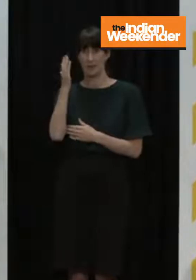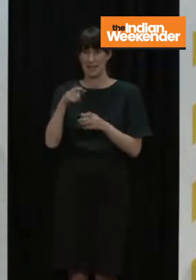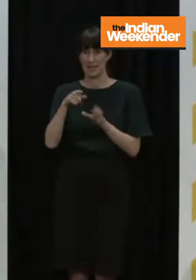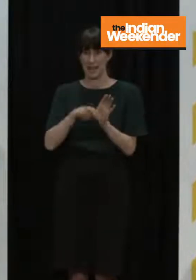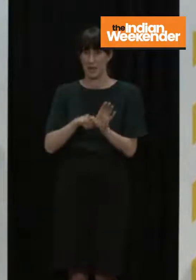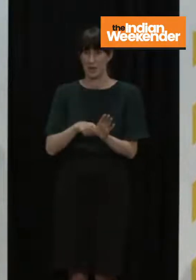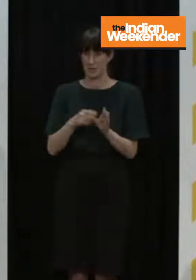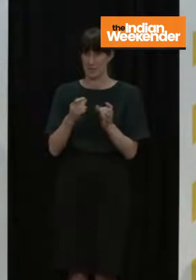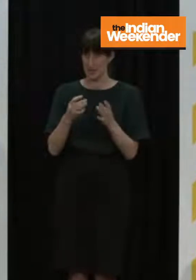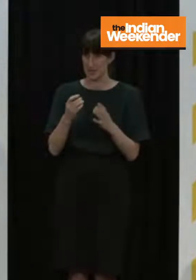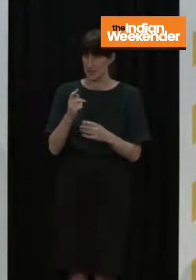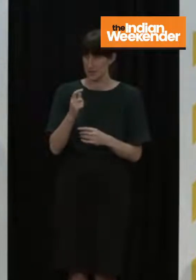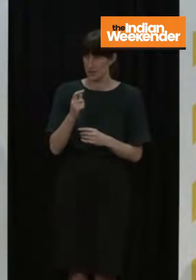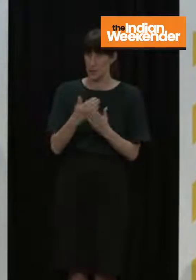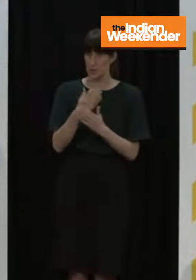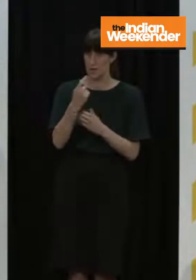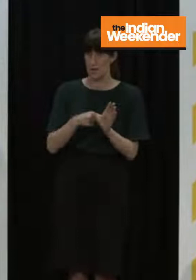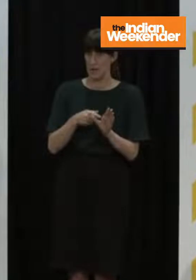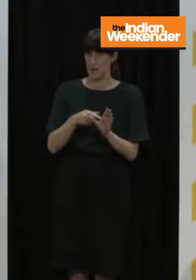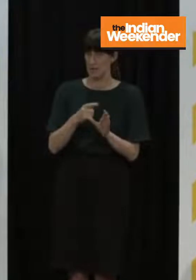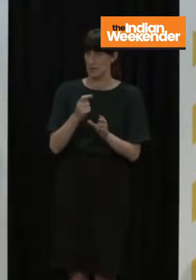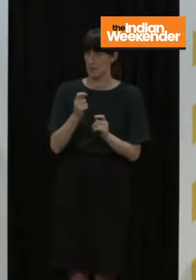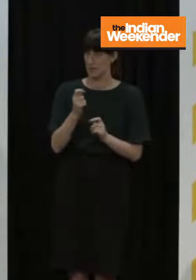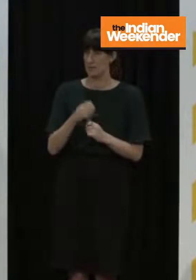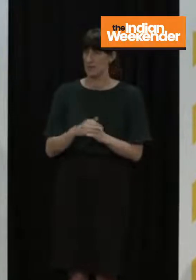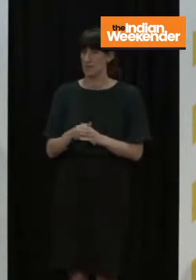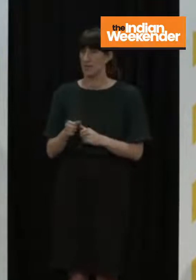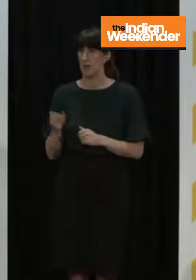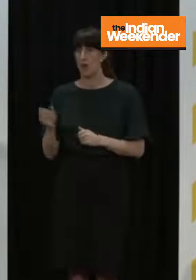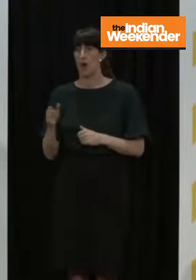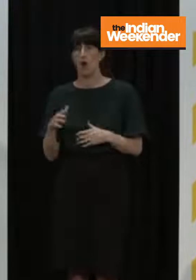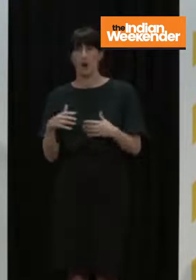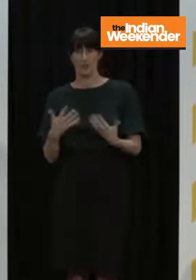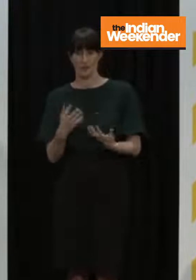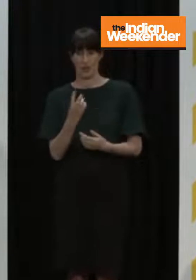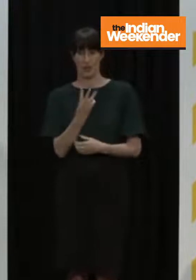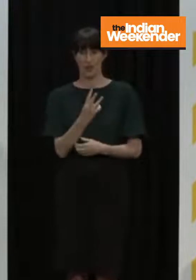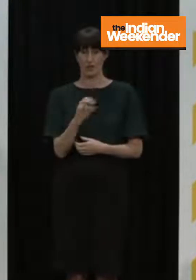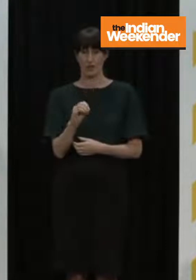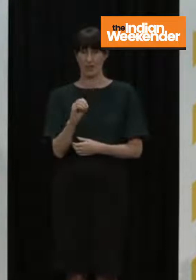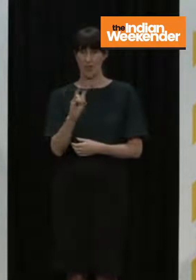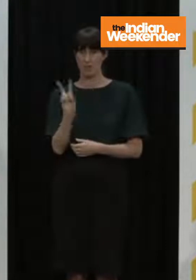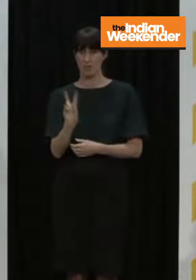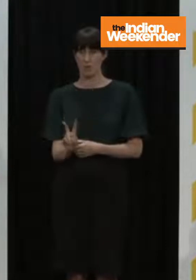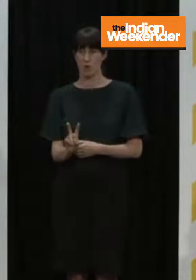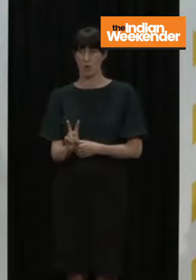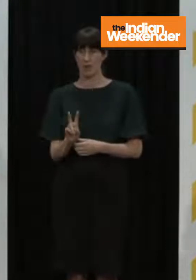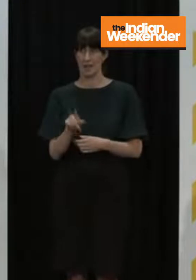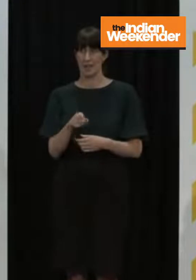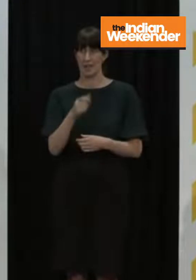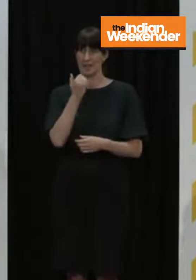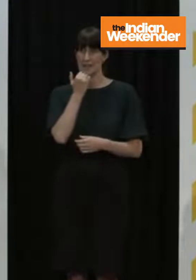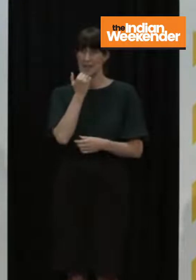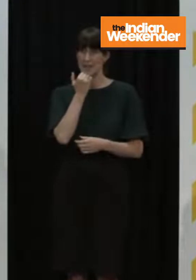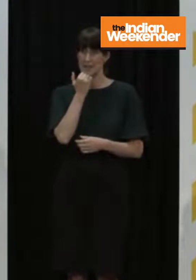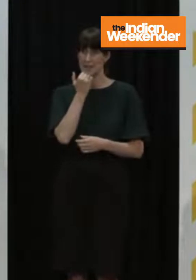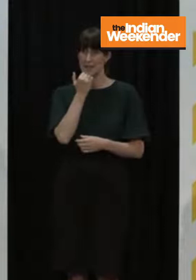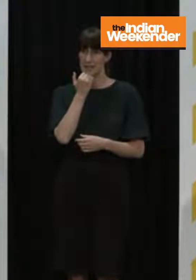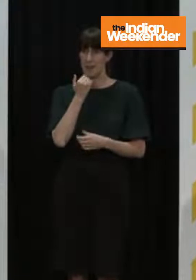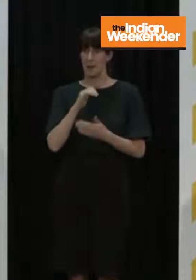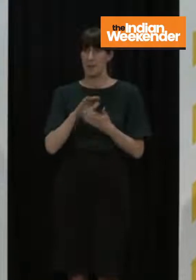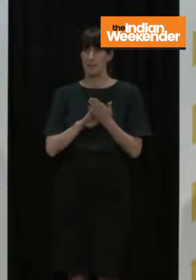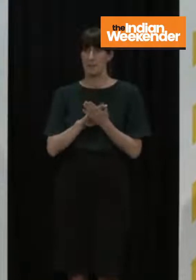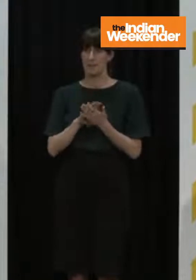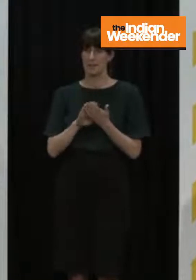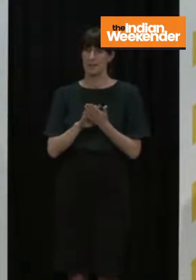education sector around this. Obviously, the 30th of April date gives much more freedom for the class of visa holders to